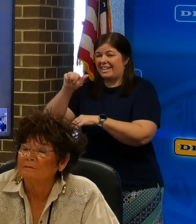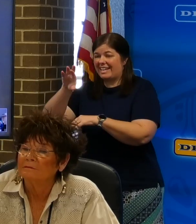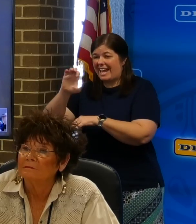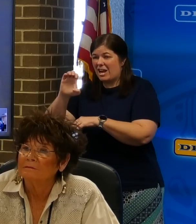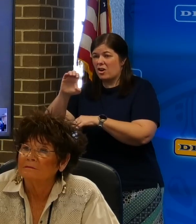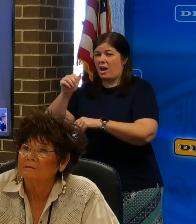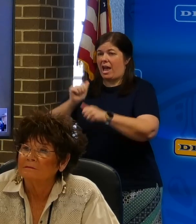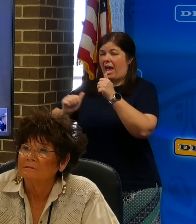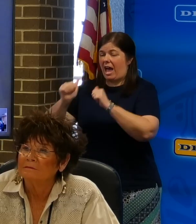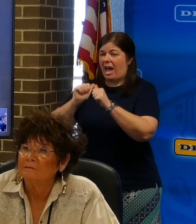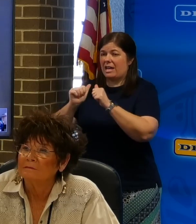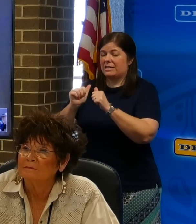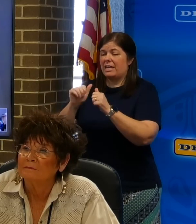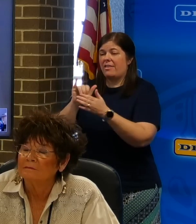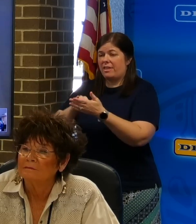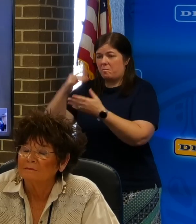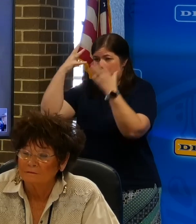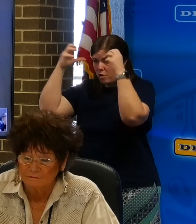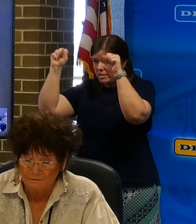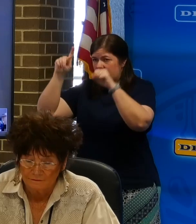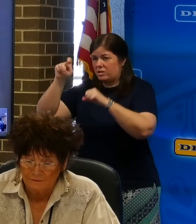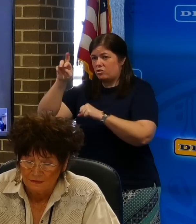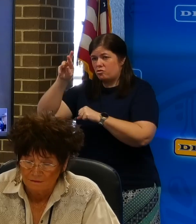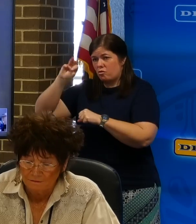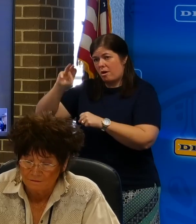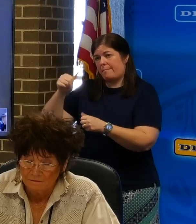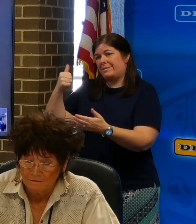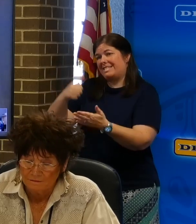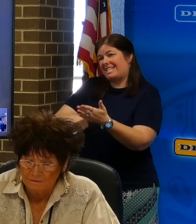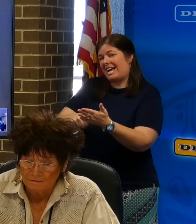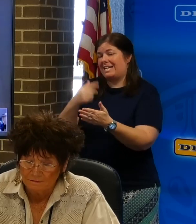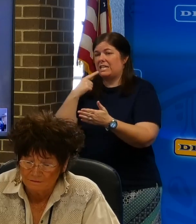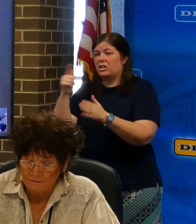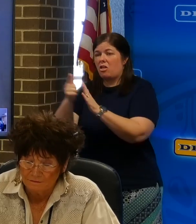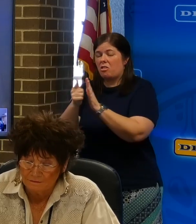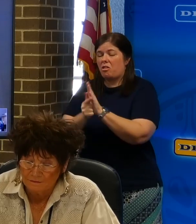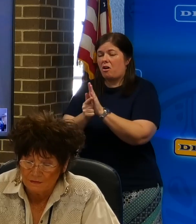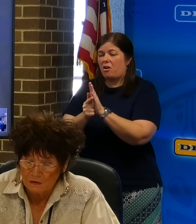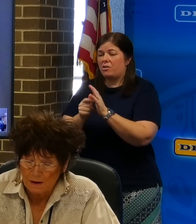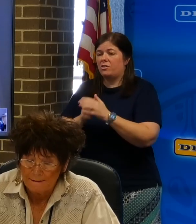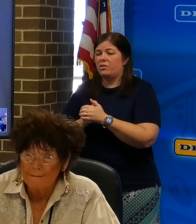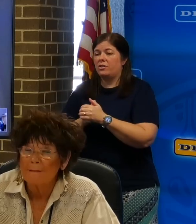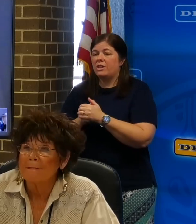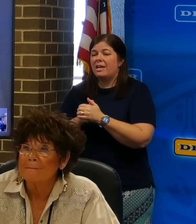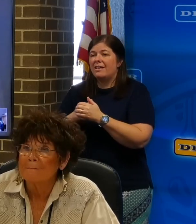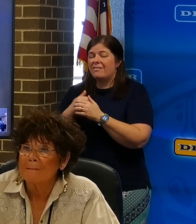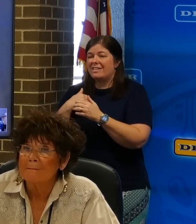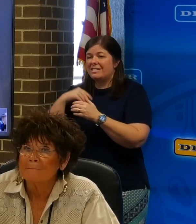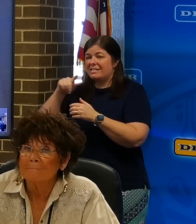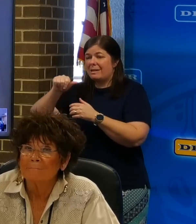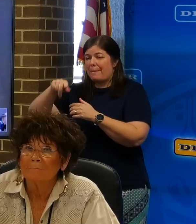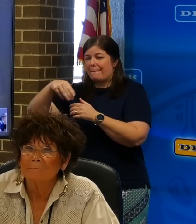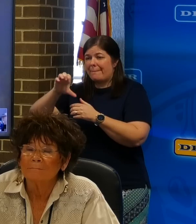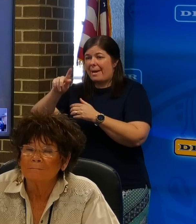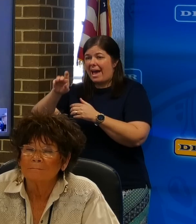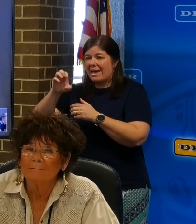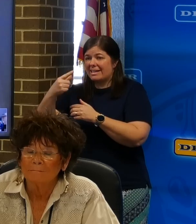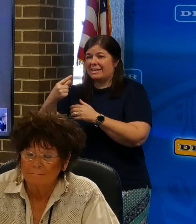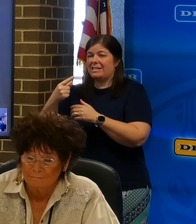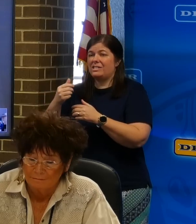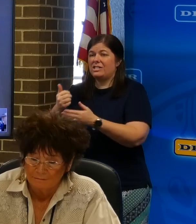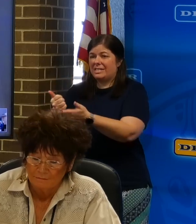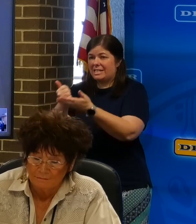that President Trump signed into law on March 27th. The $2 trillion package provides additional relief for more groups impacted